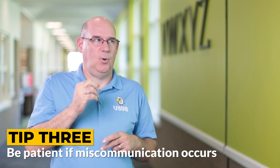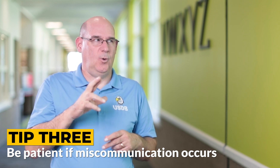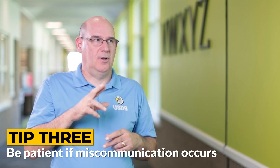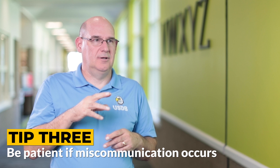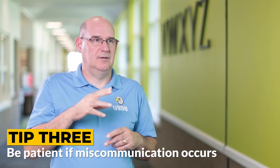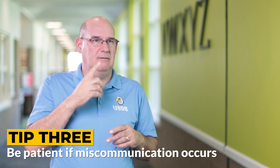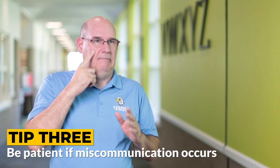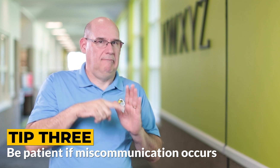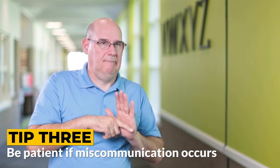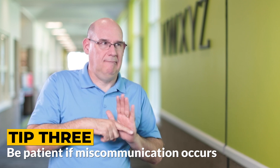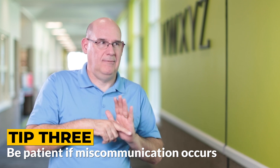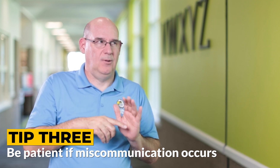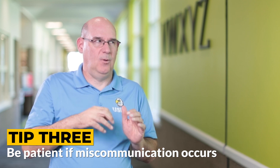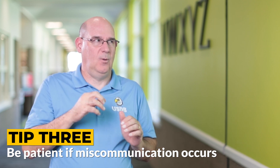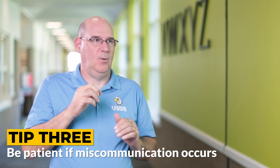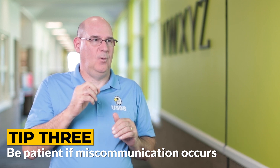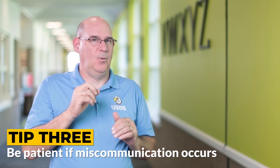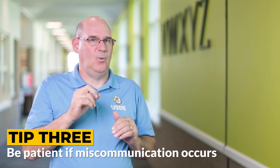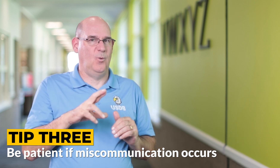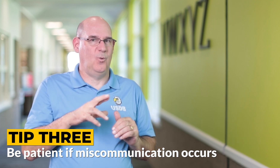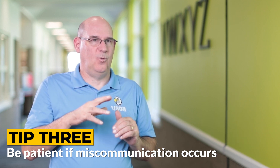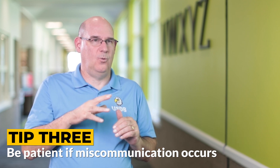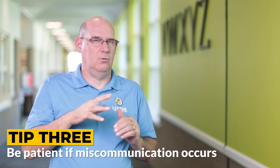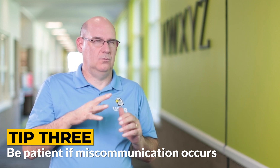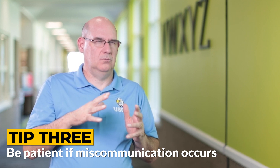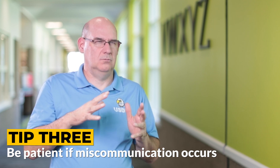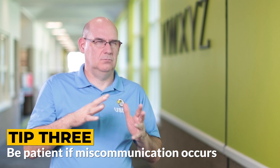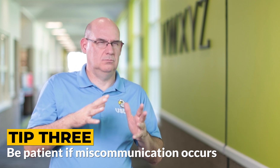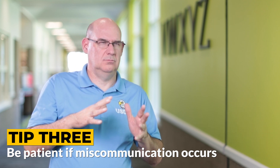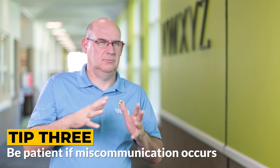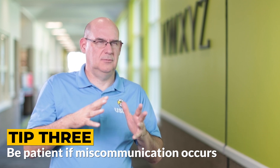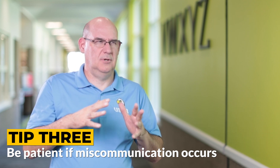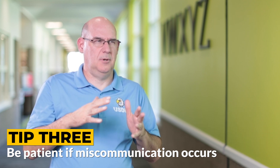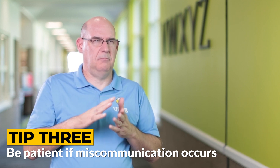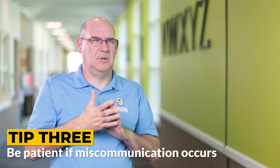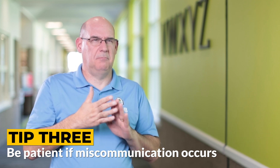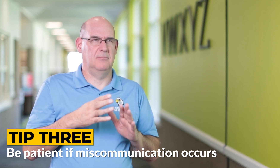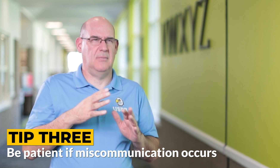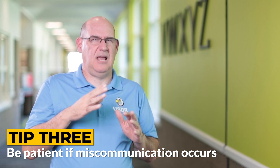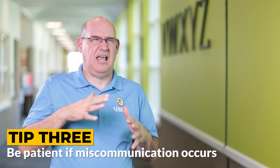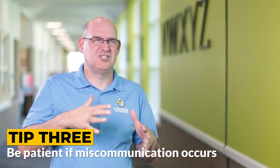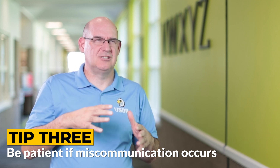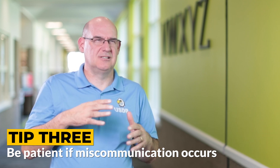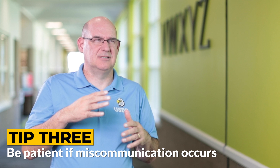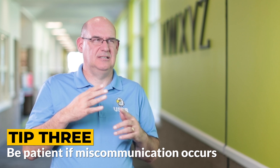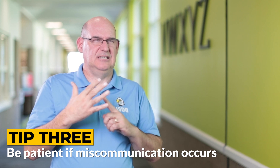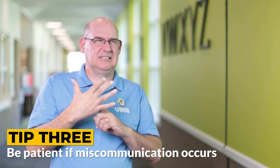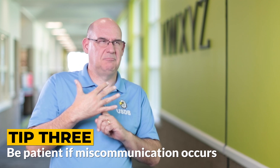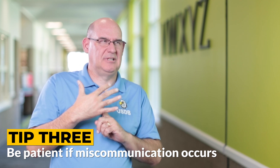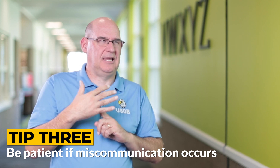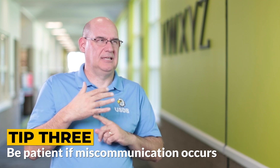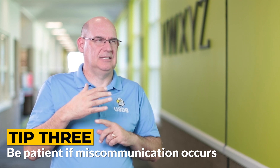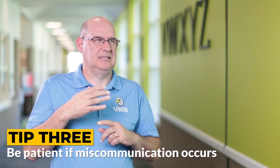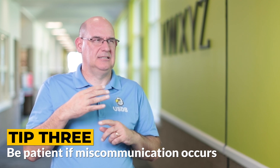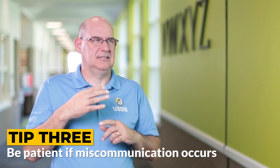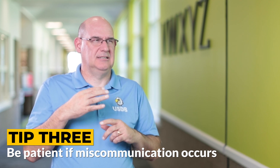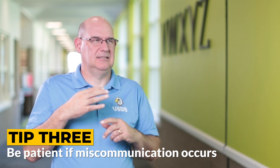the misunderstanding. They may have negative feelings arise, or they're trying to feel out the situation. Maybe they're intimidated, maybe they're a little